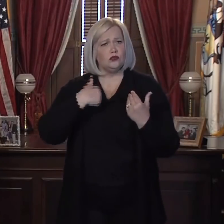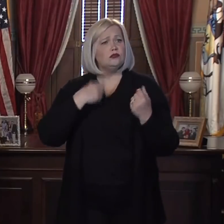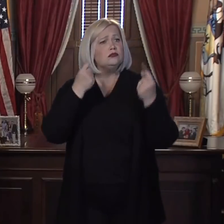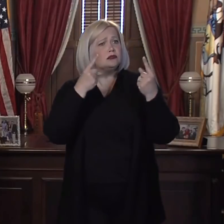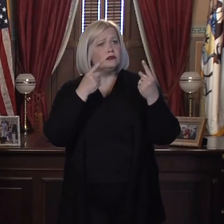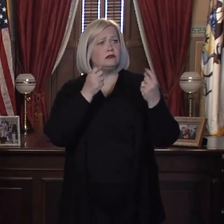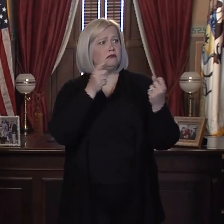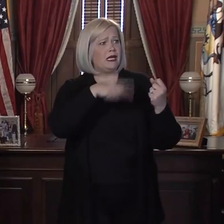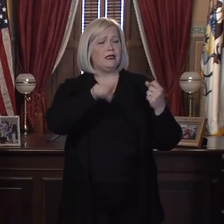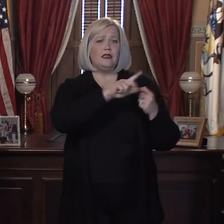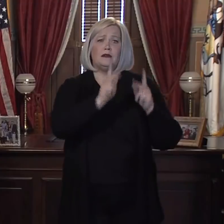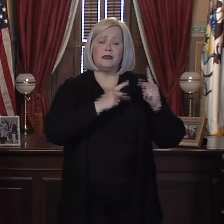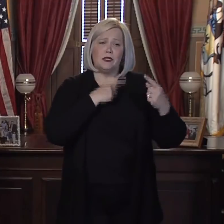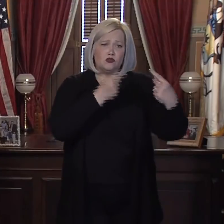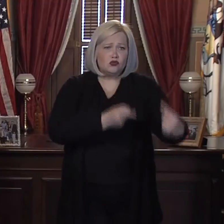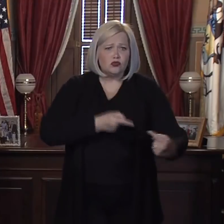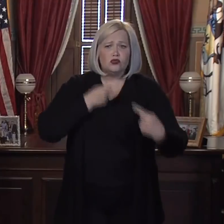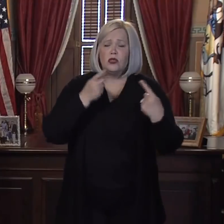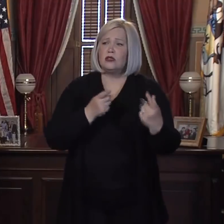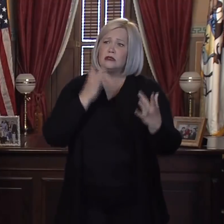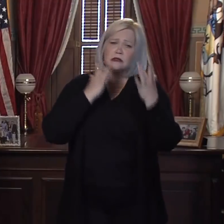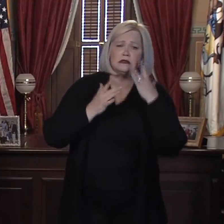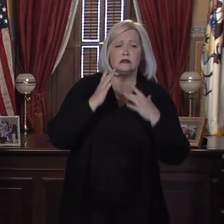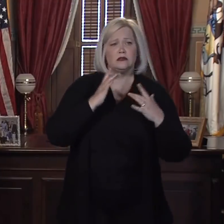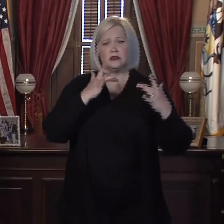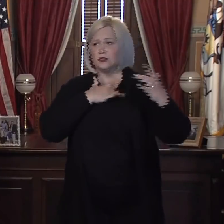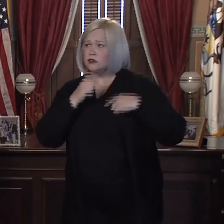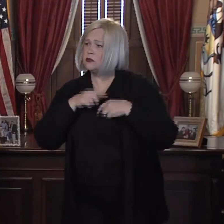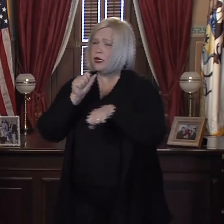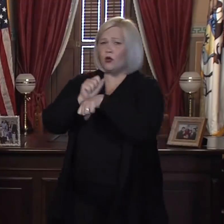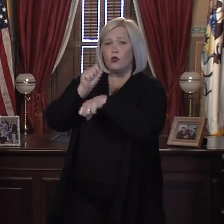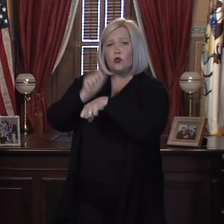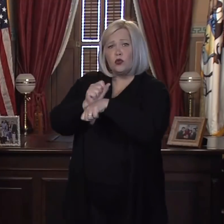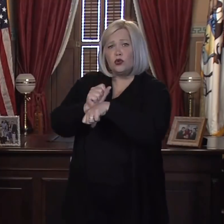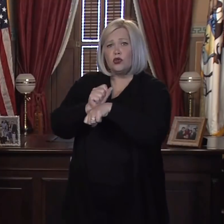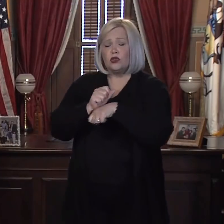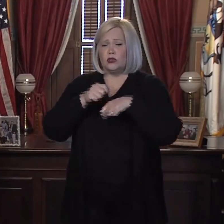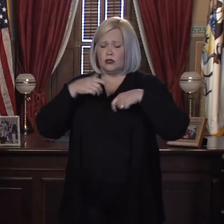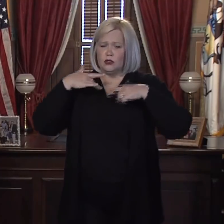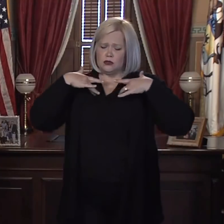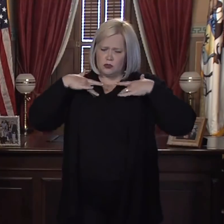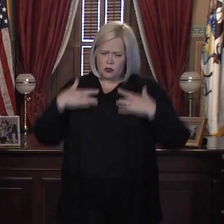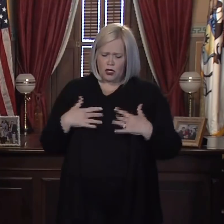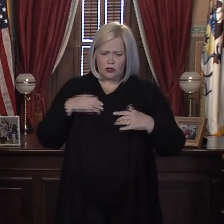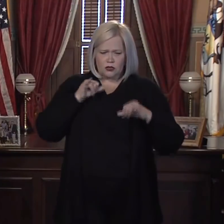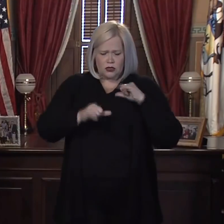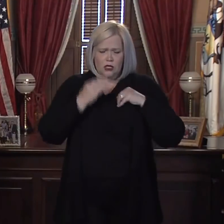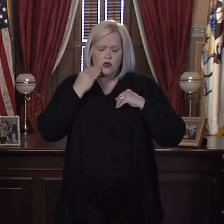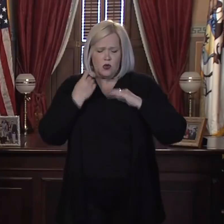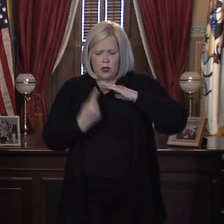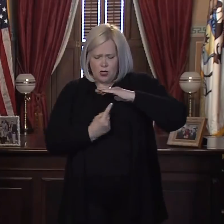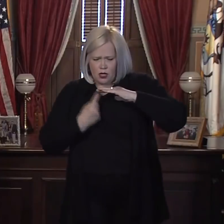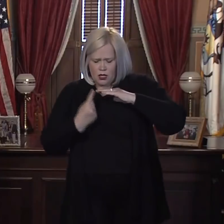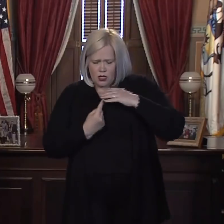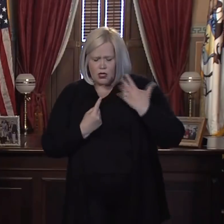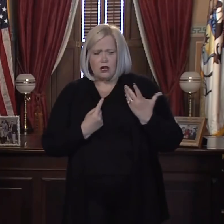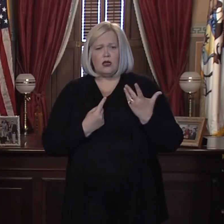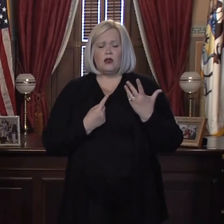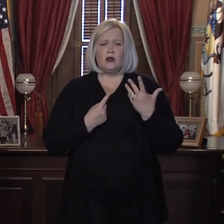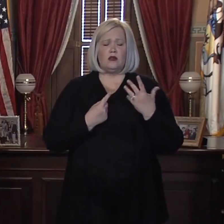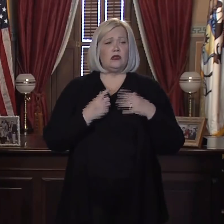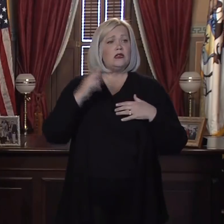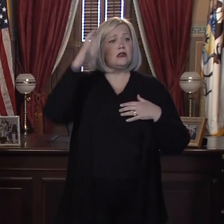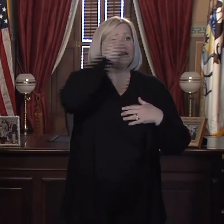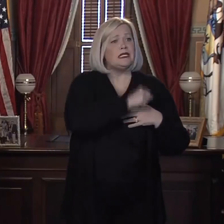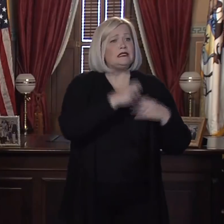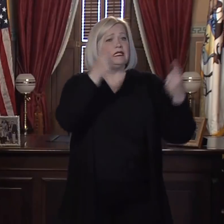hardship that people are going through, the worry about your job, the depression of isolation, the sadness of missing